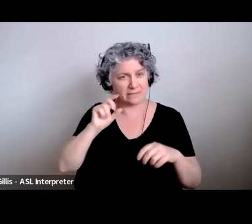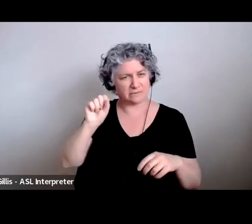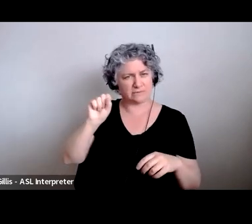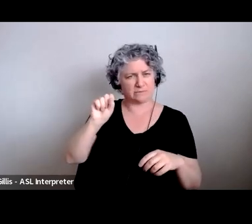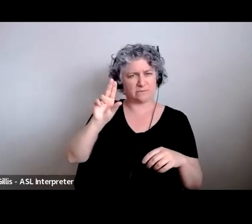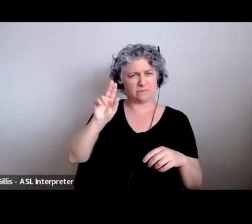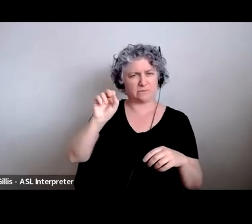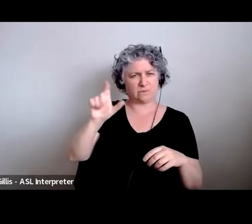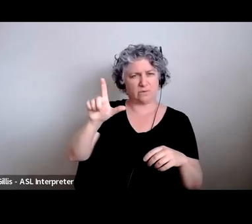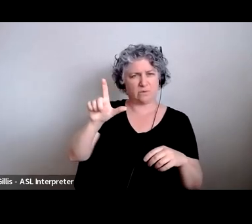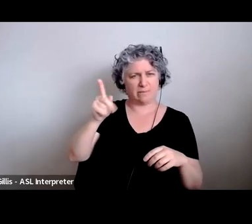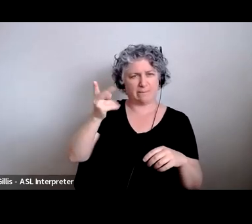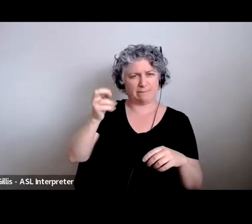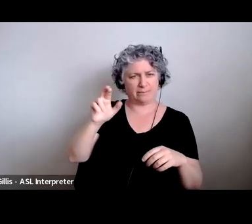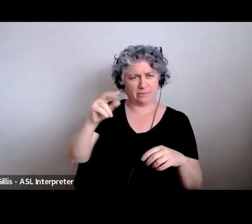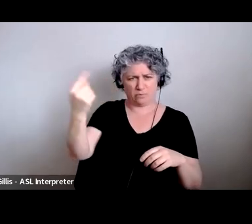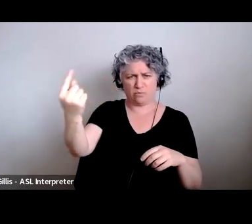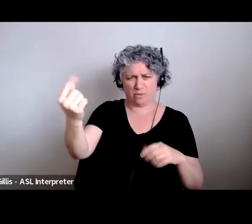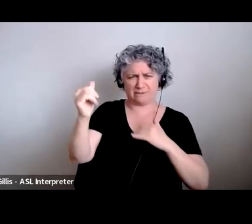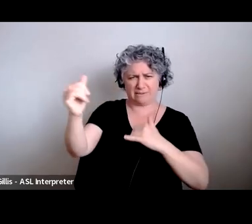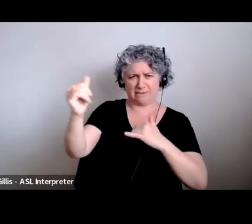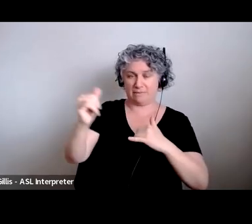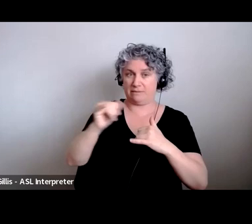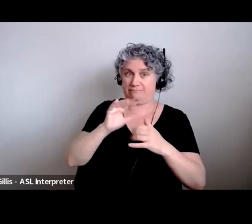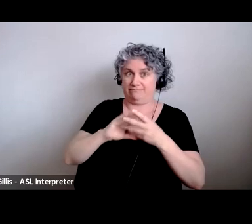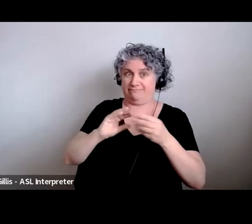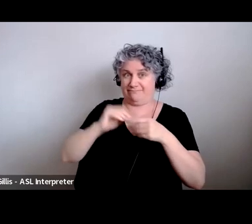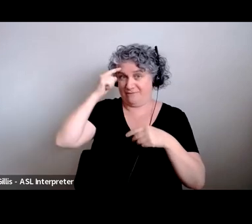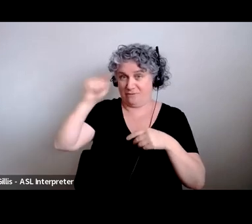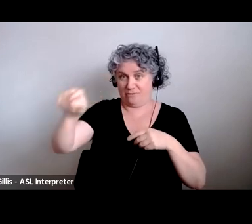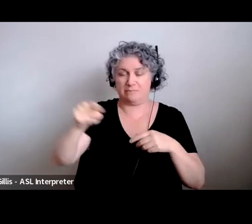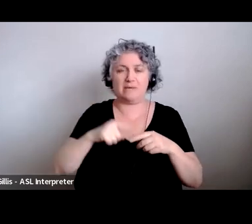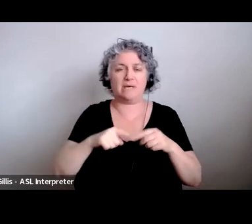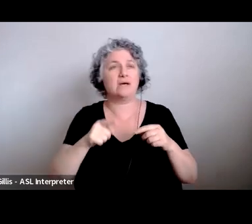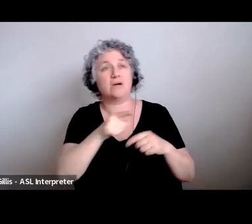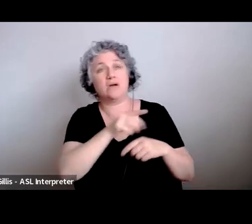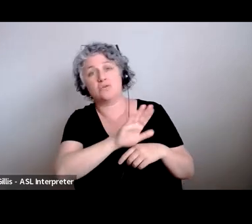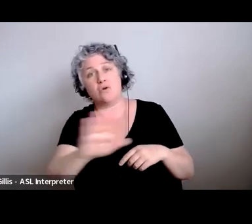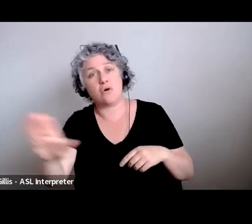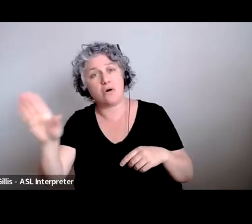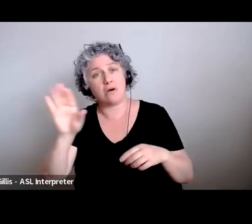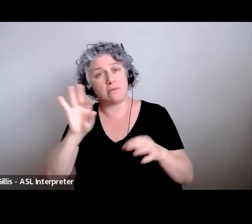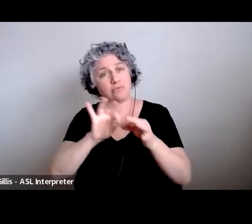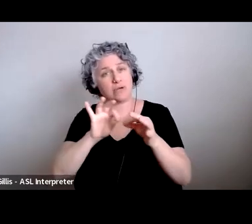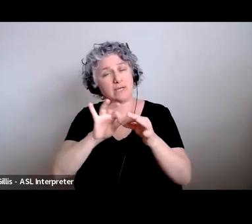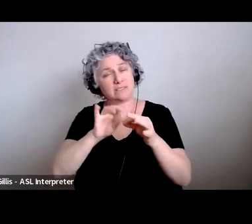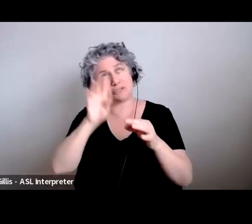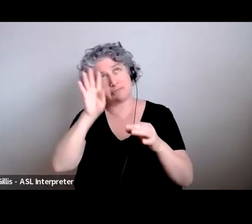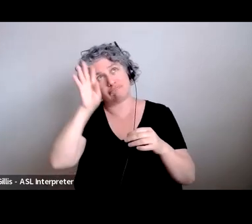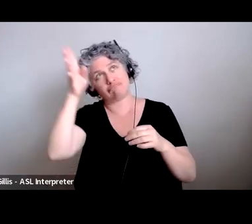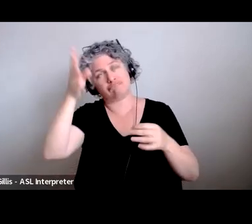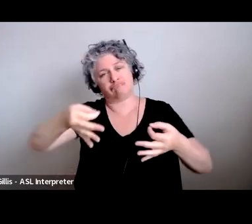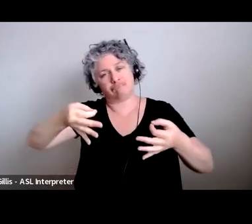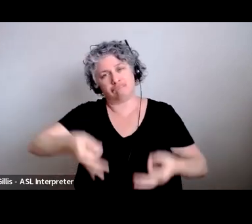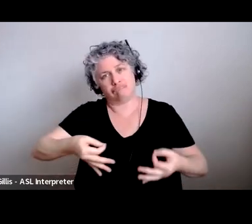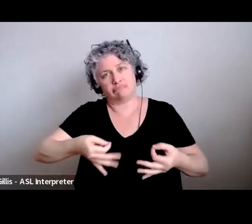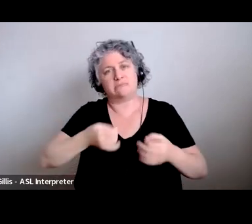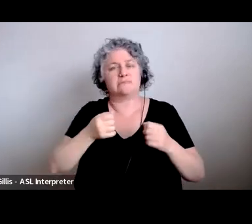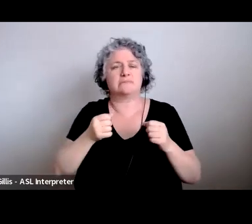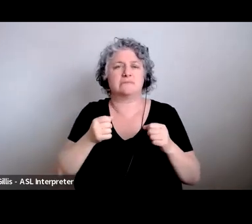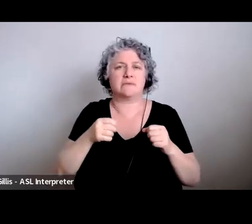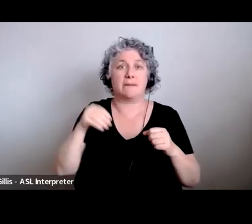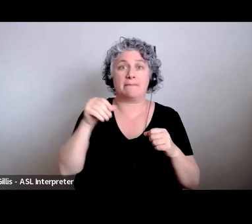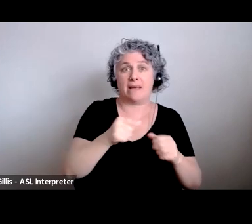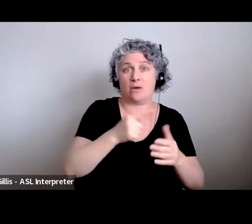to speak for you, Gideon, but to basically pick your own price. Not only pay what you can, but pick your price.